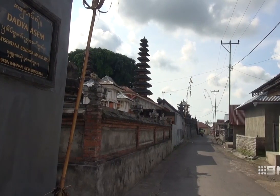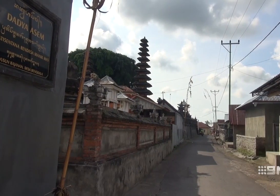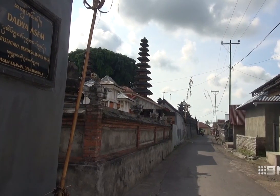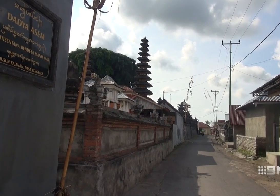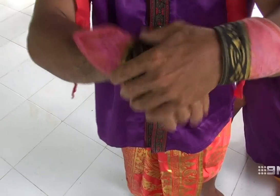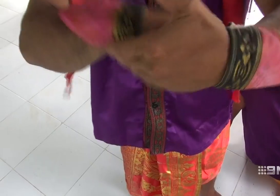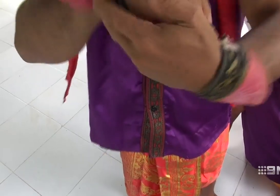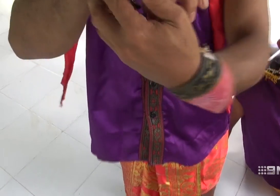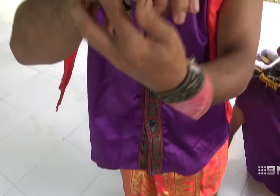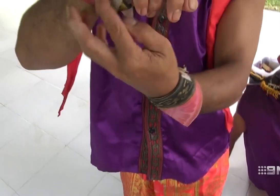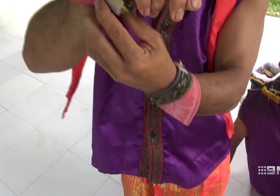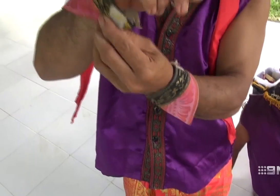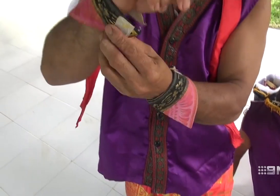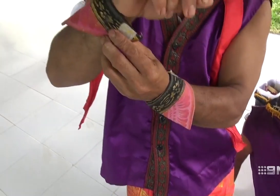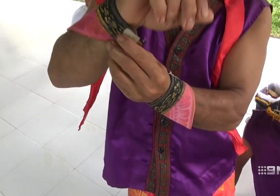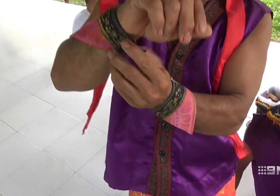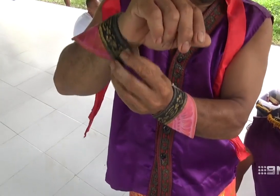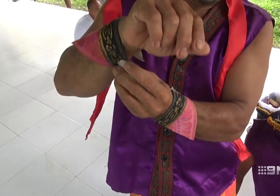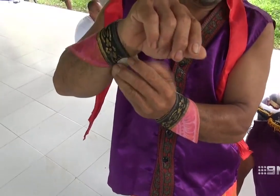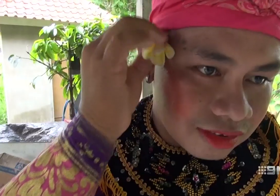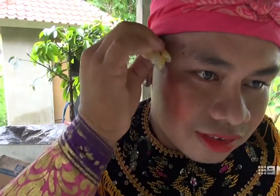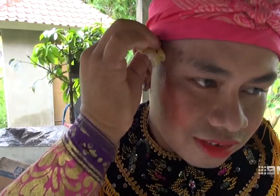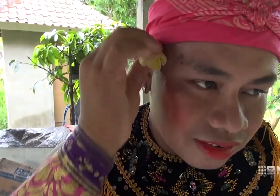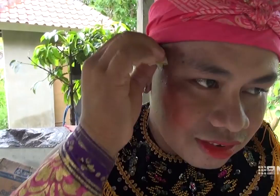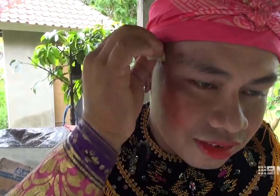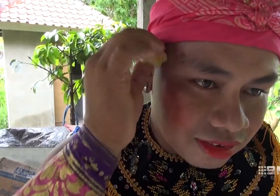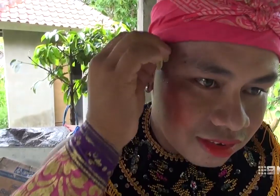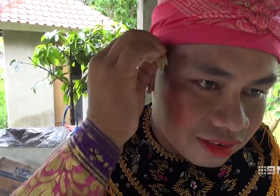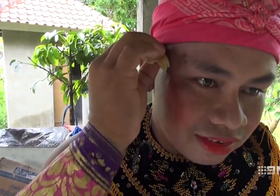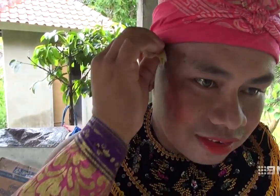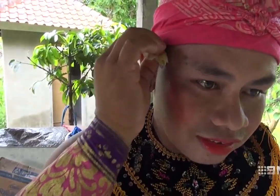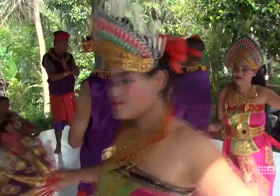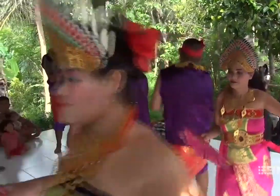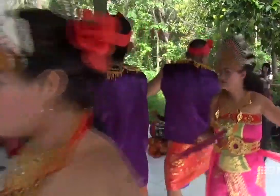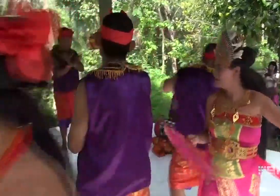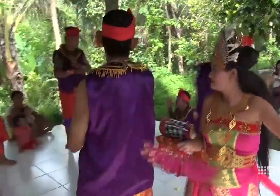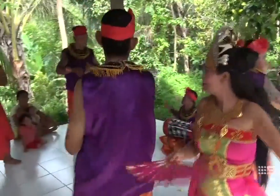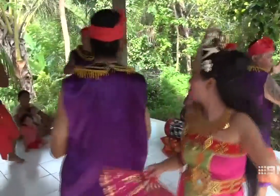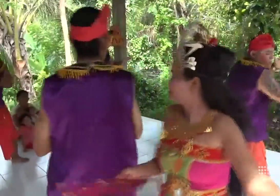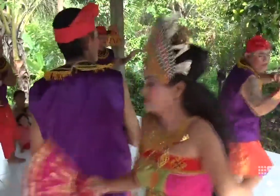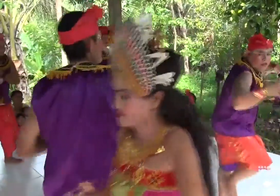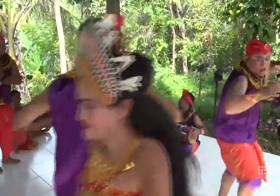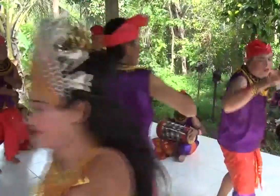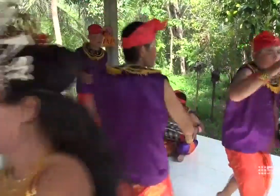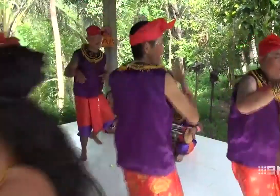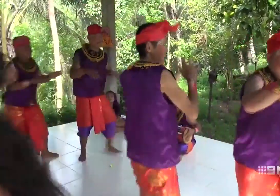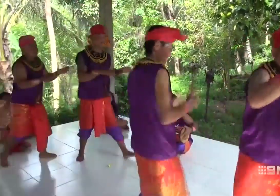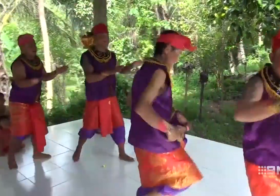way. Holidaymakers invited to make the three-hour trip from Denpasar Airport to experience this unique